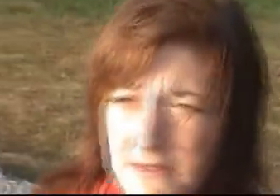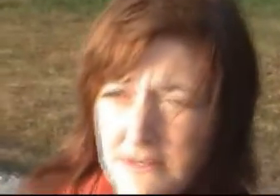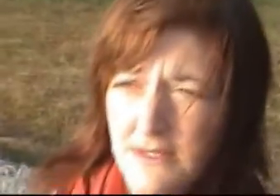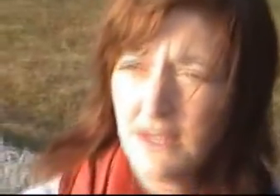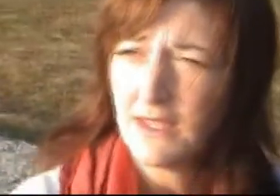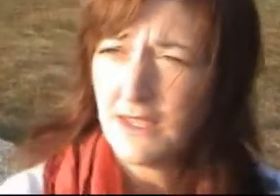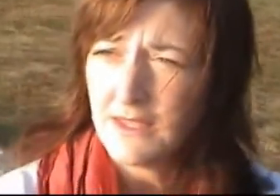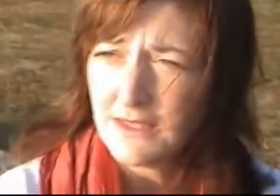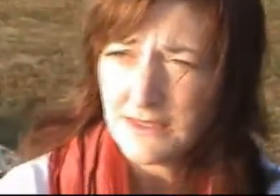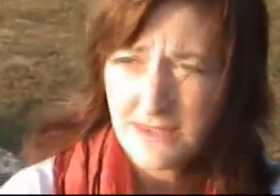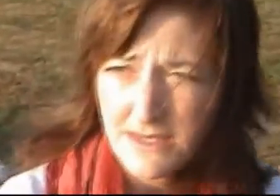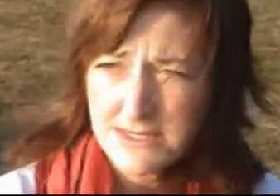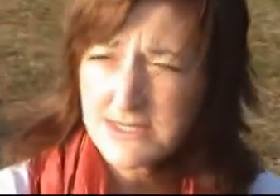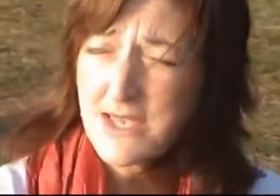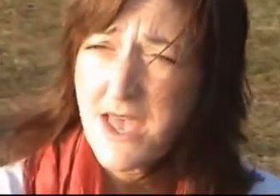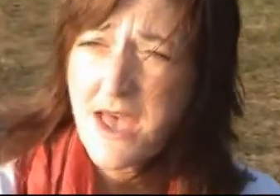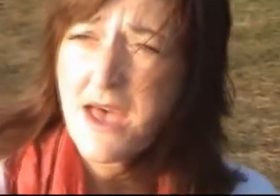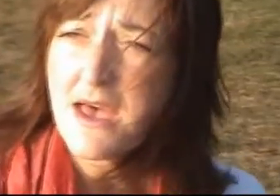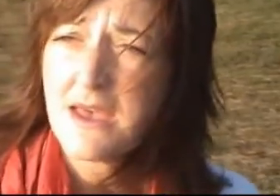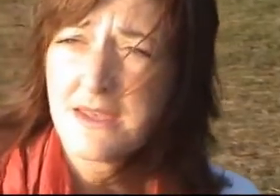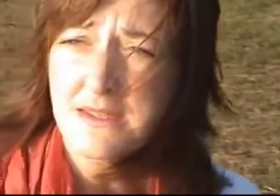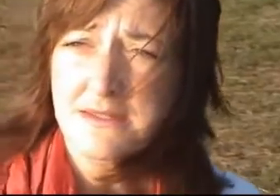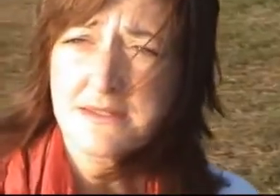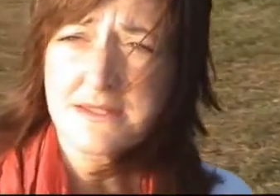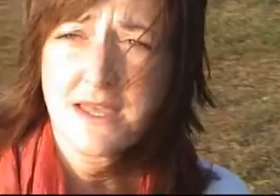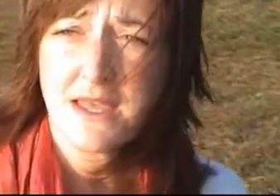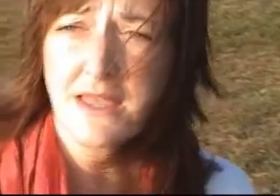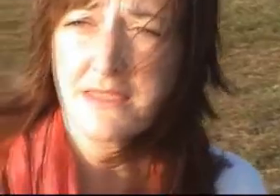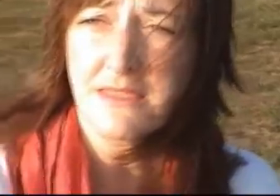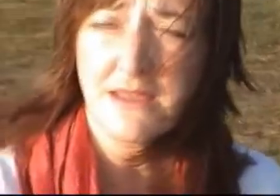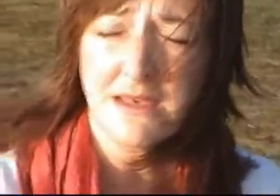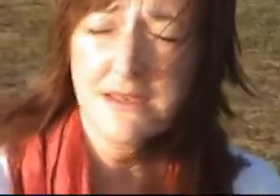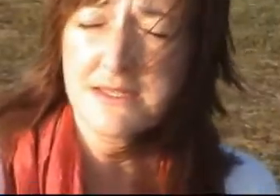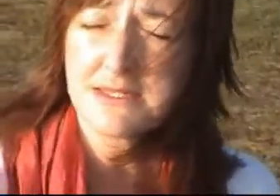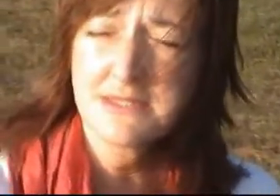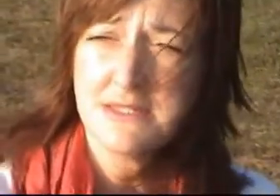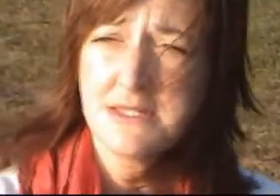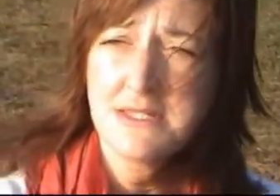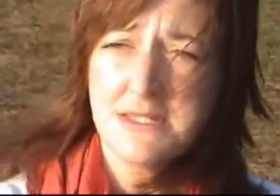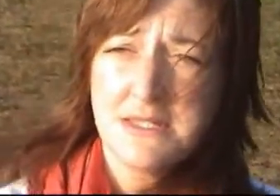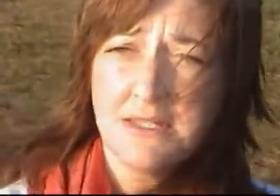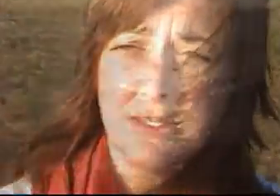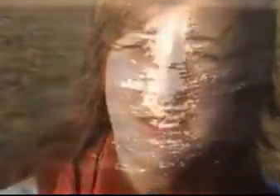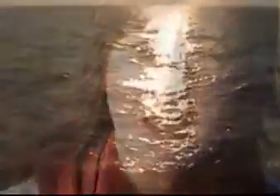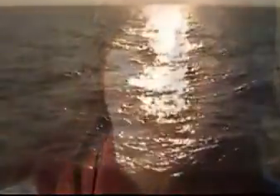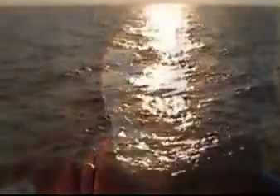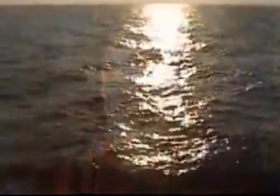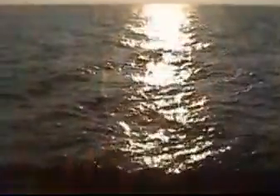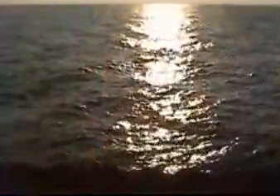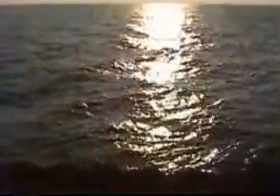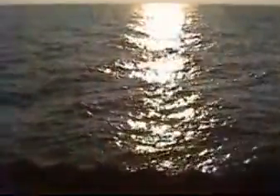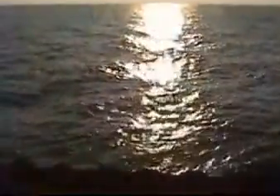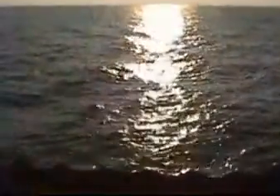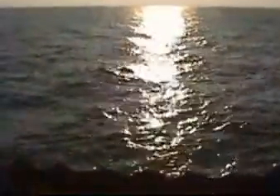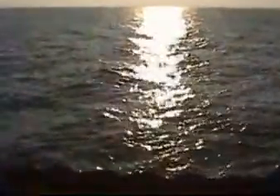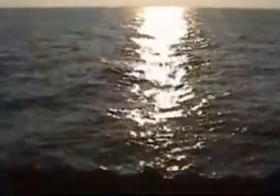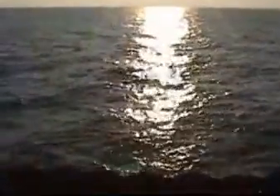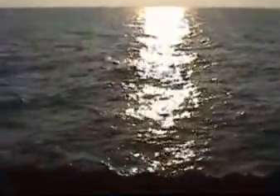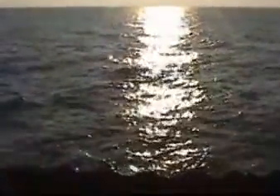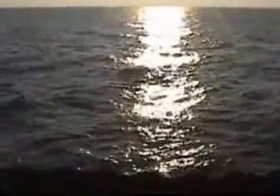end. The sand and the sea,